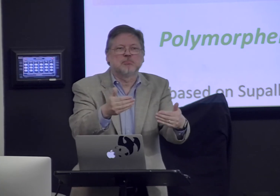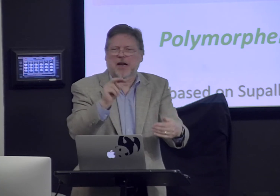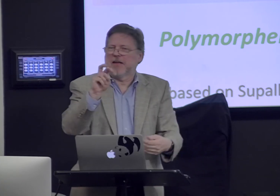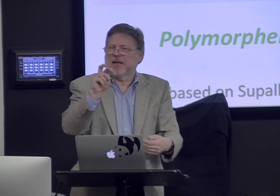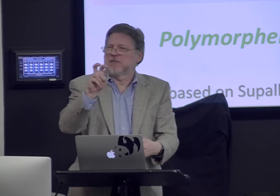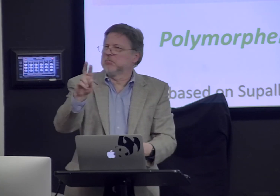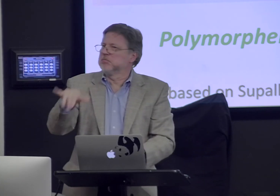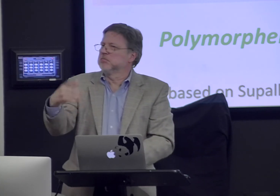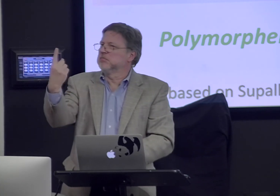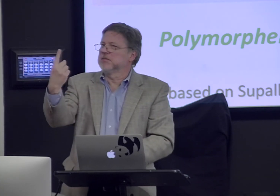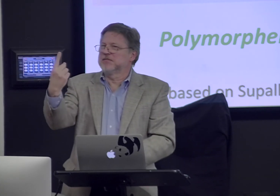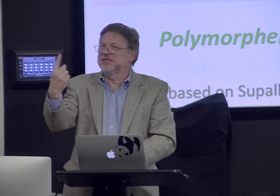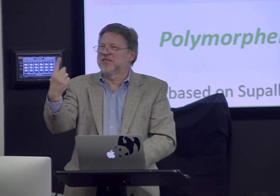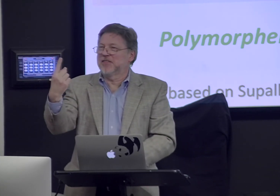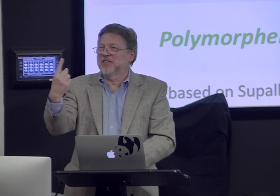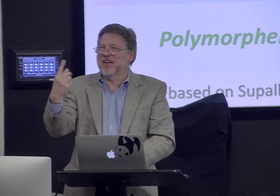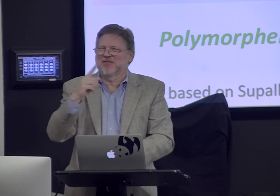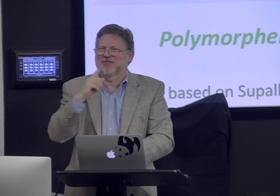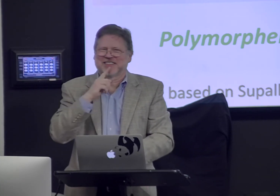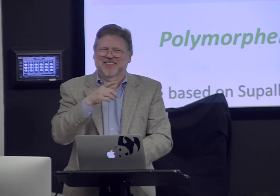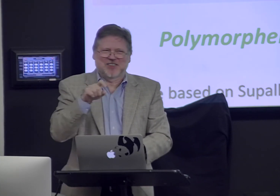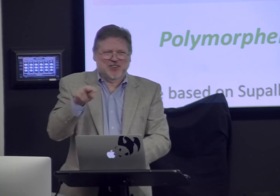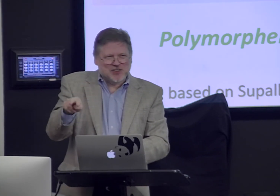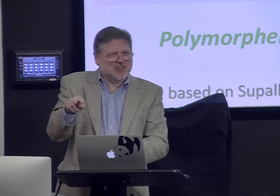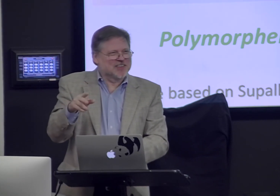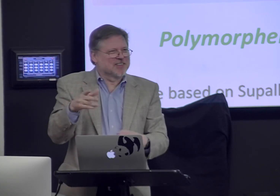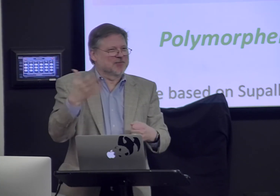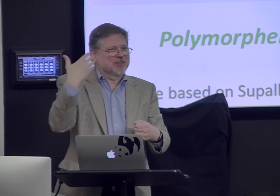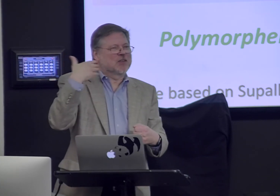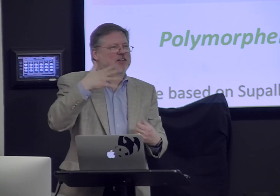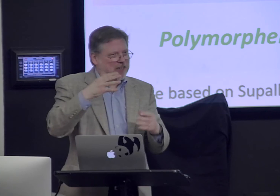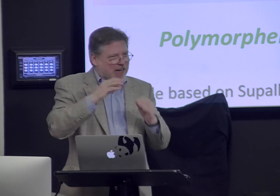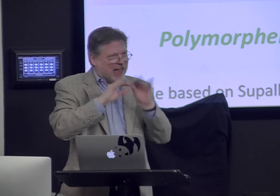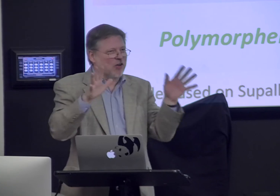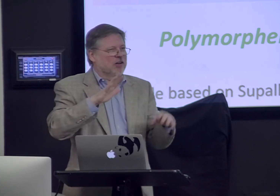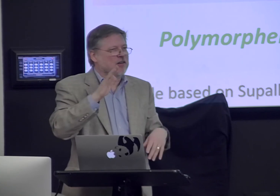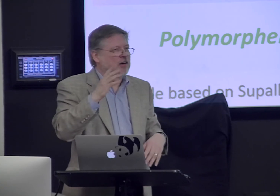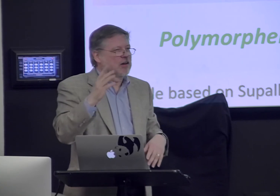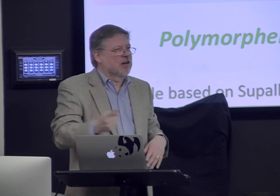a negation. We see it as a single sign, when really, if we look diachronically,